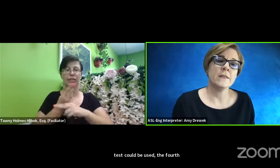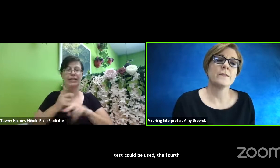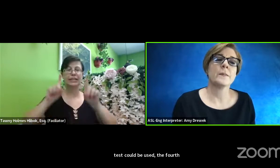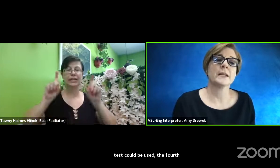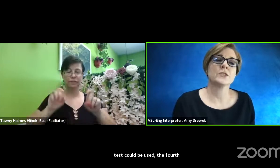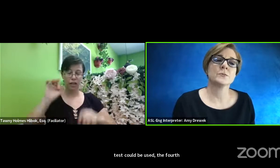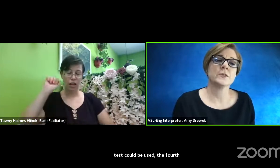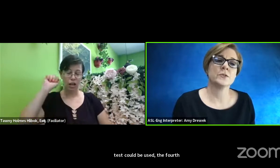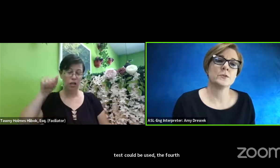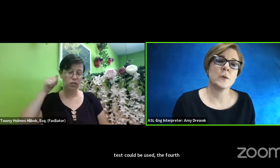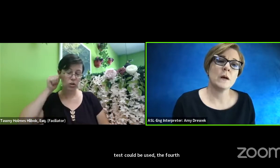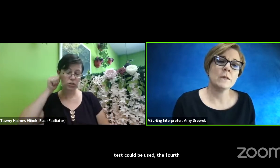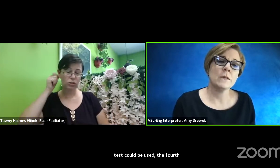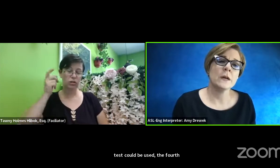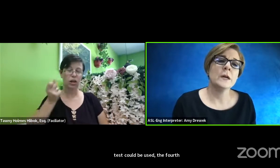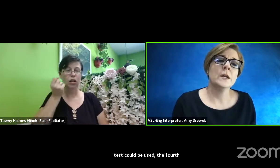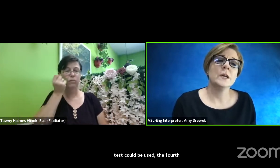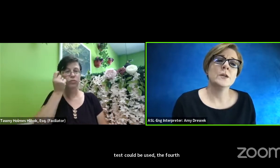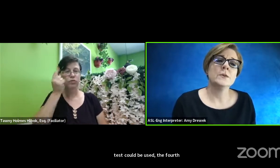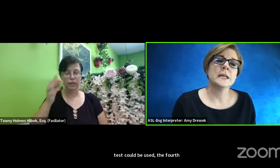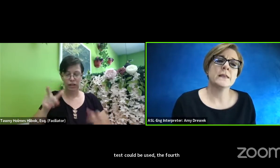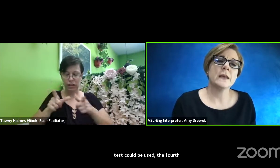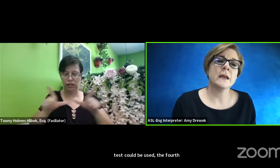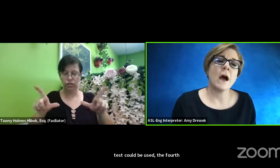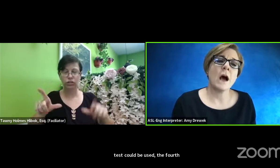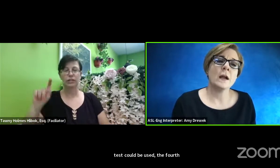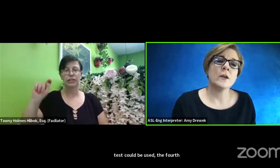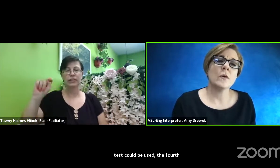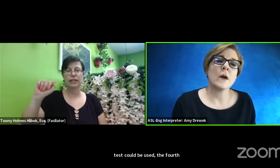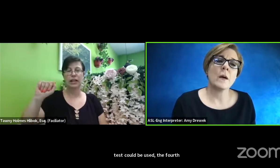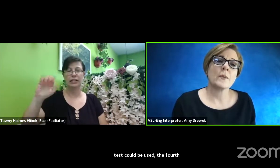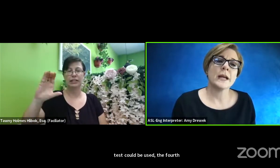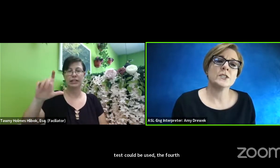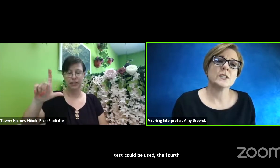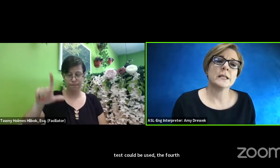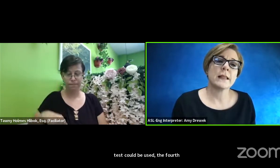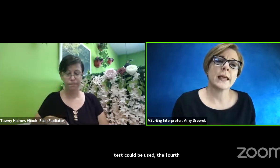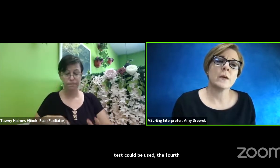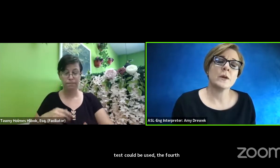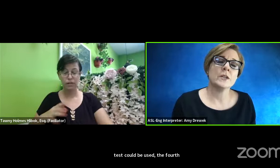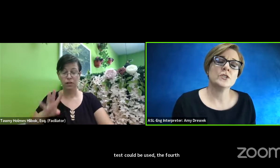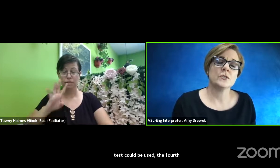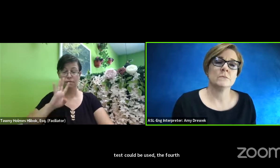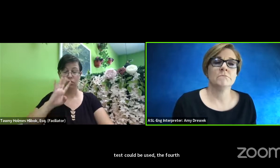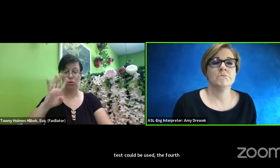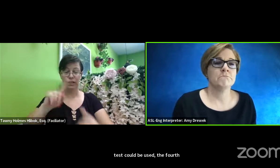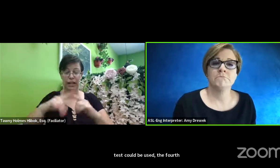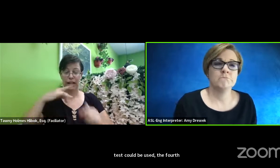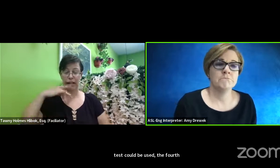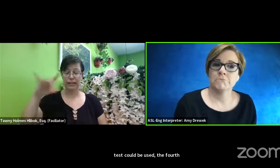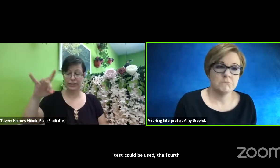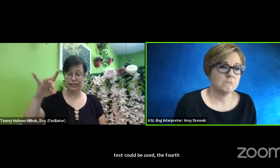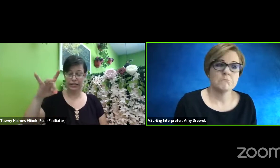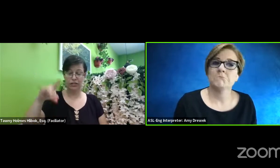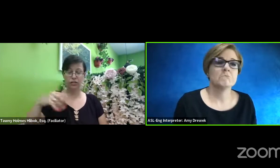the 5th from ages 3 to 12, using the audio comprehension language